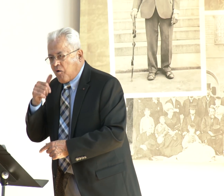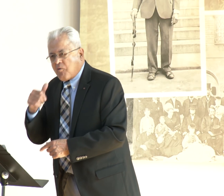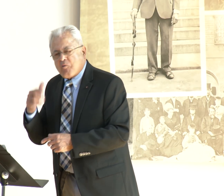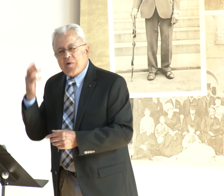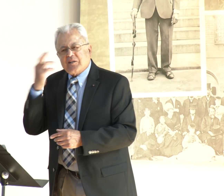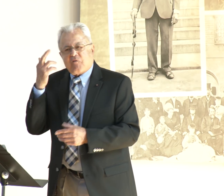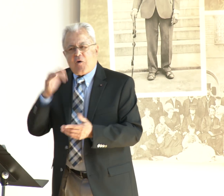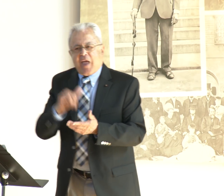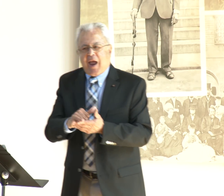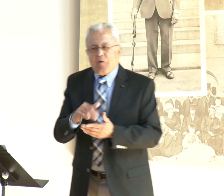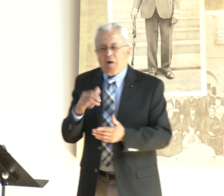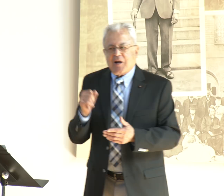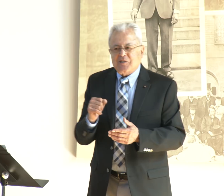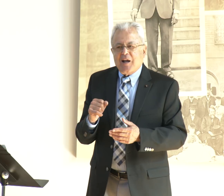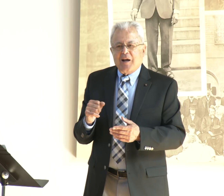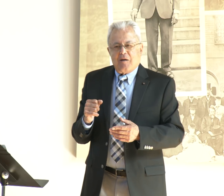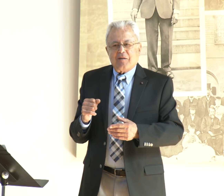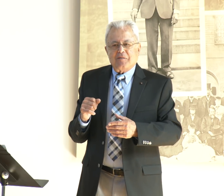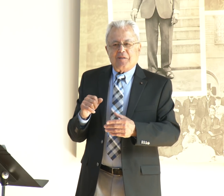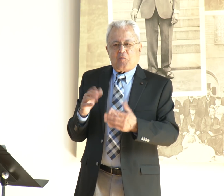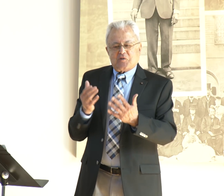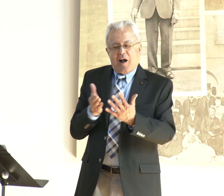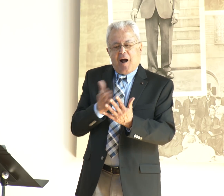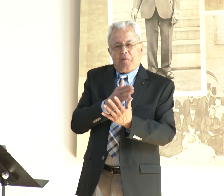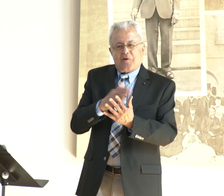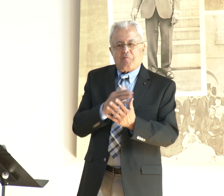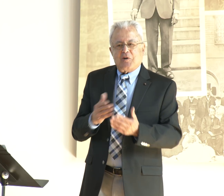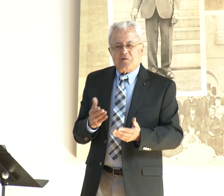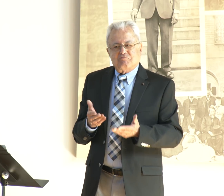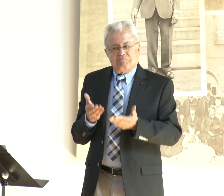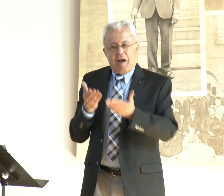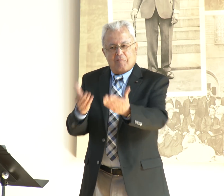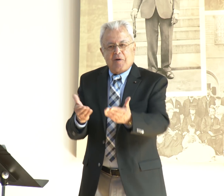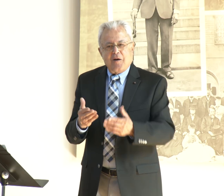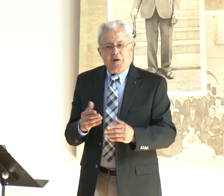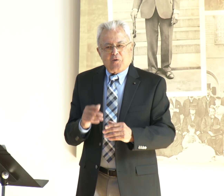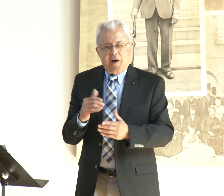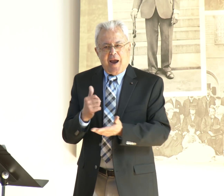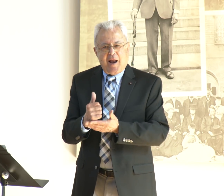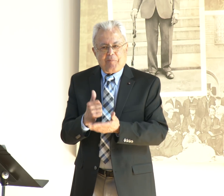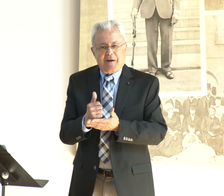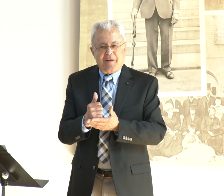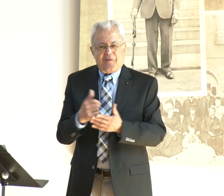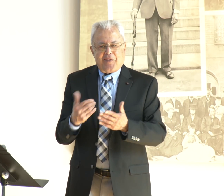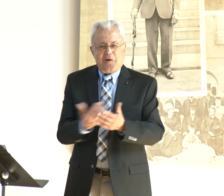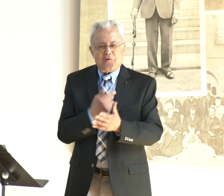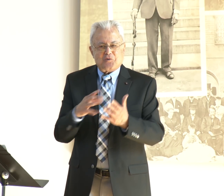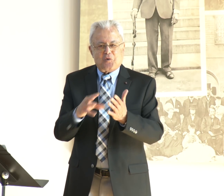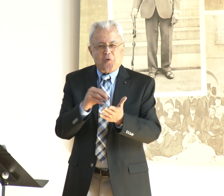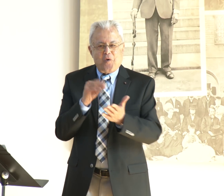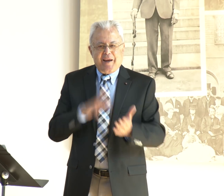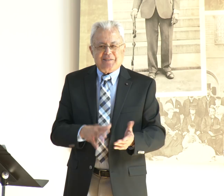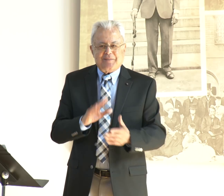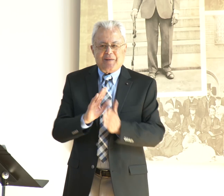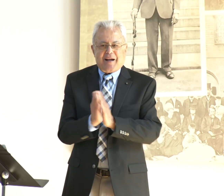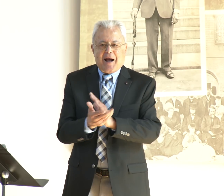And, you know, I chose little sisters for the upperclassmen to guide through